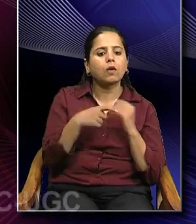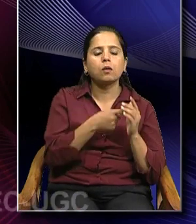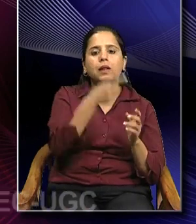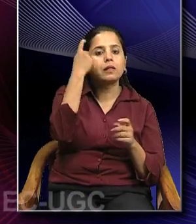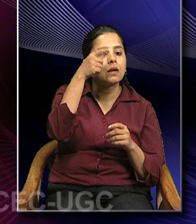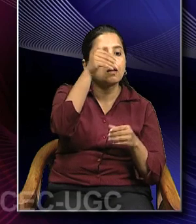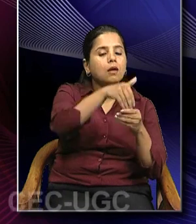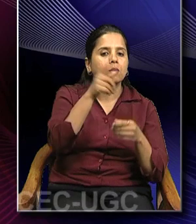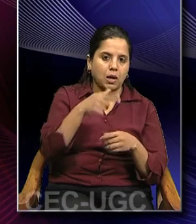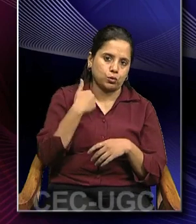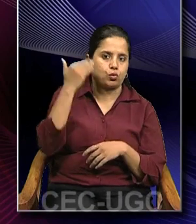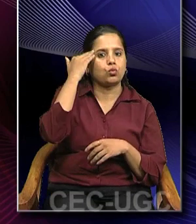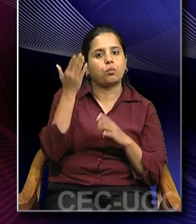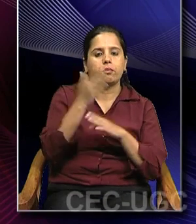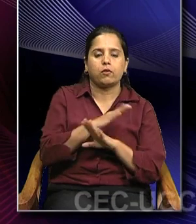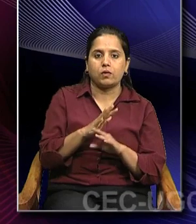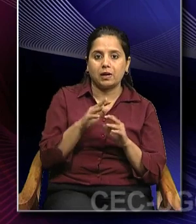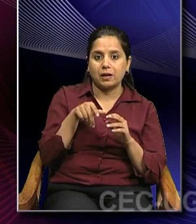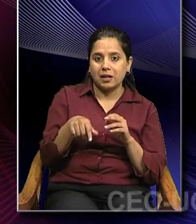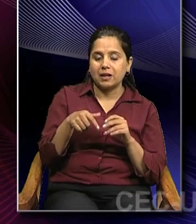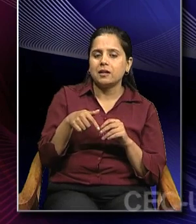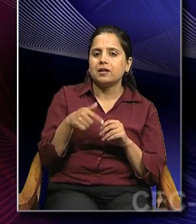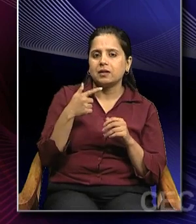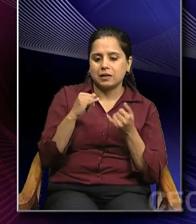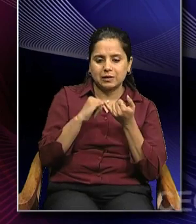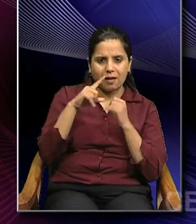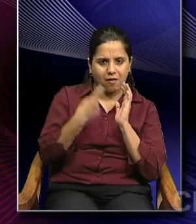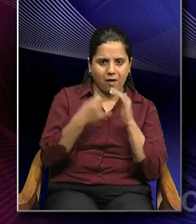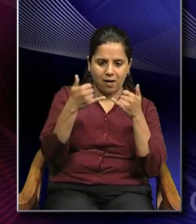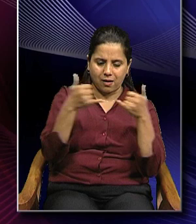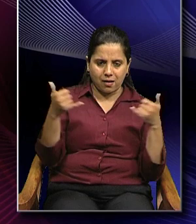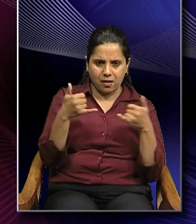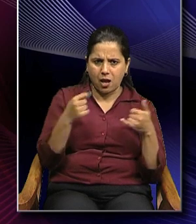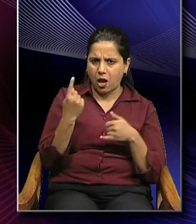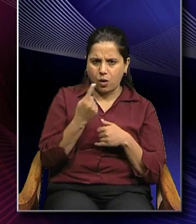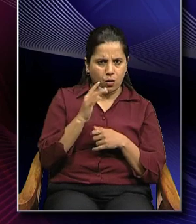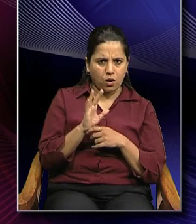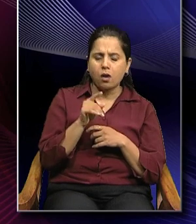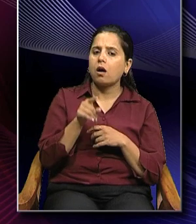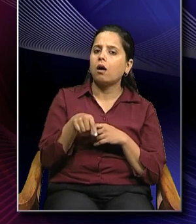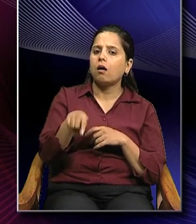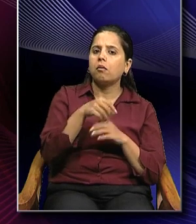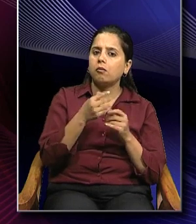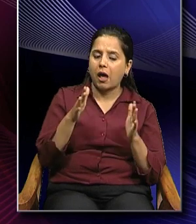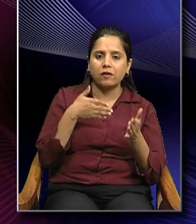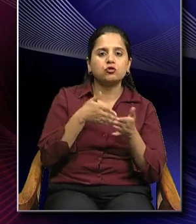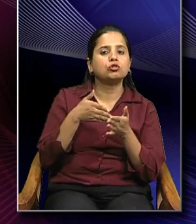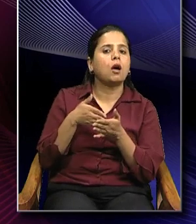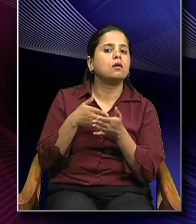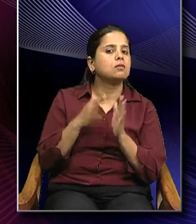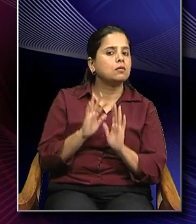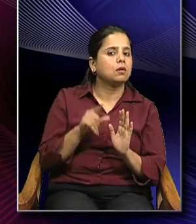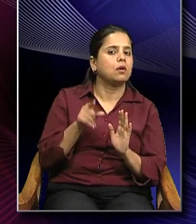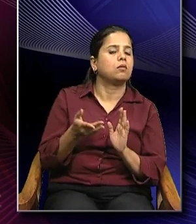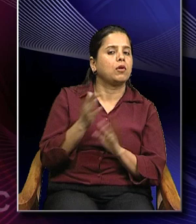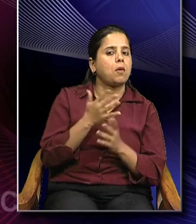thinking. So this silver lining is not coming alone, it is coming up with a lot of challenges for